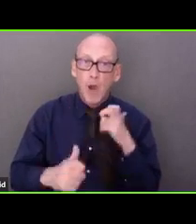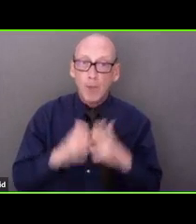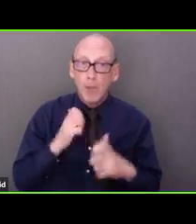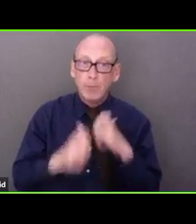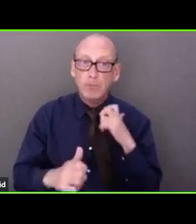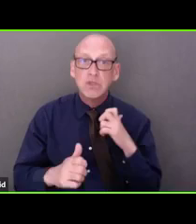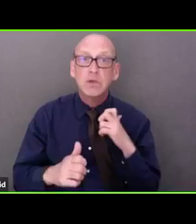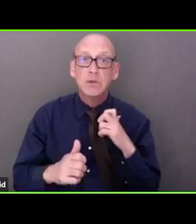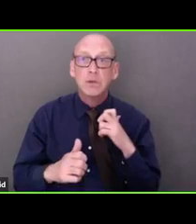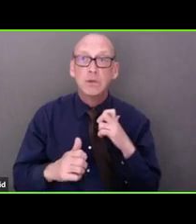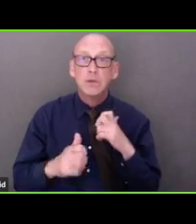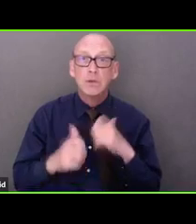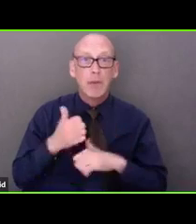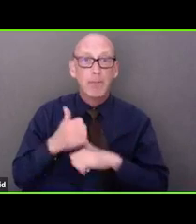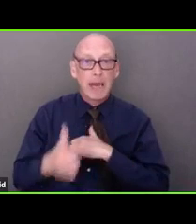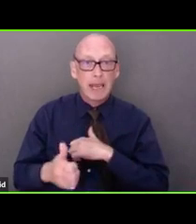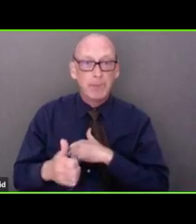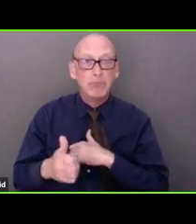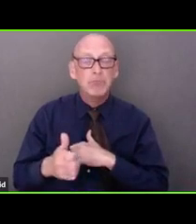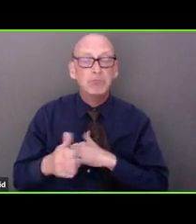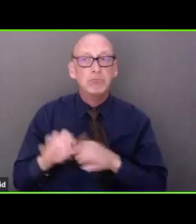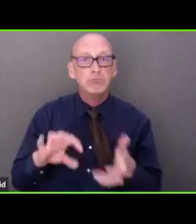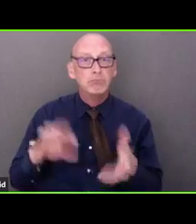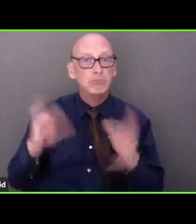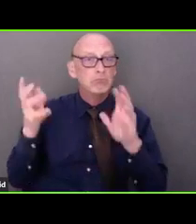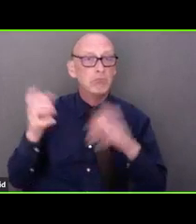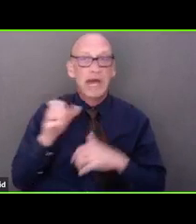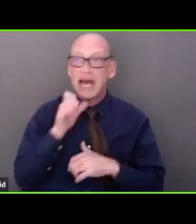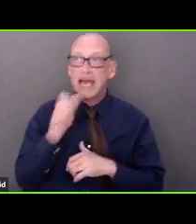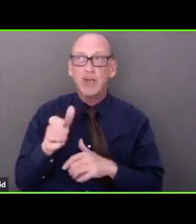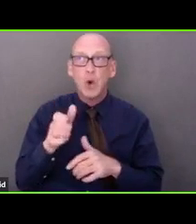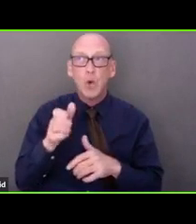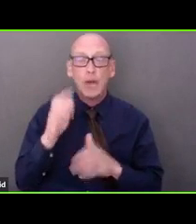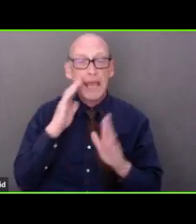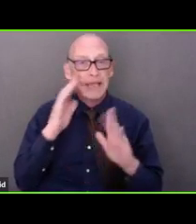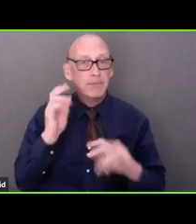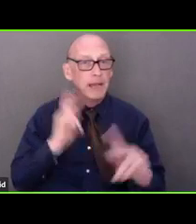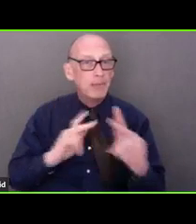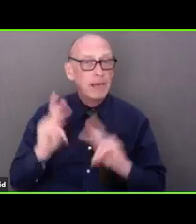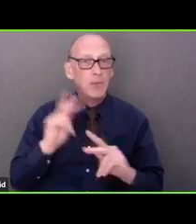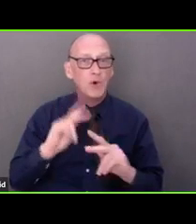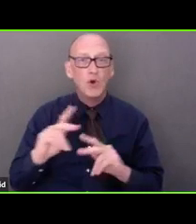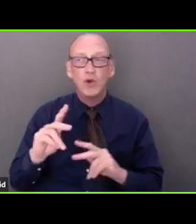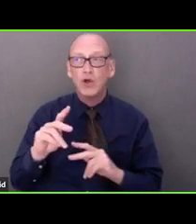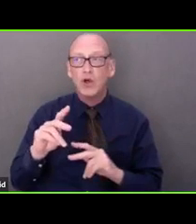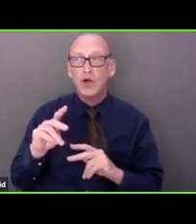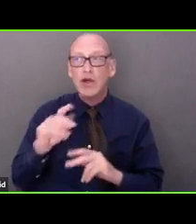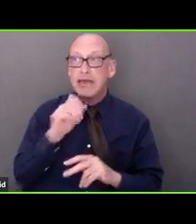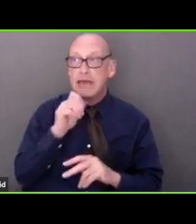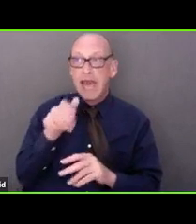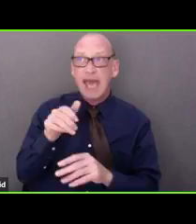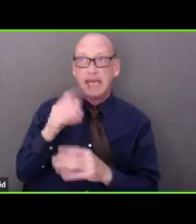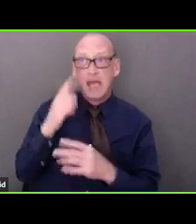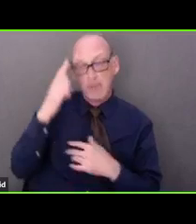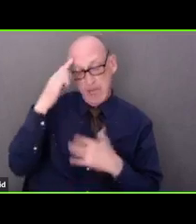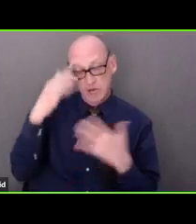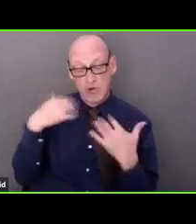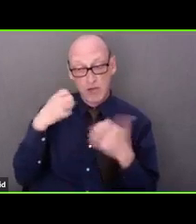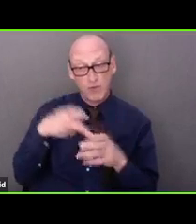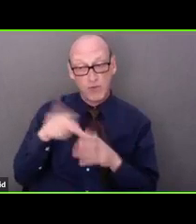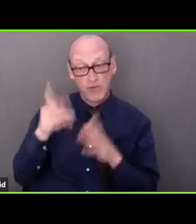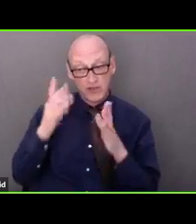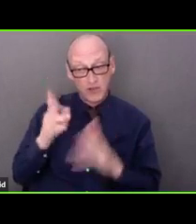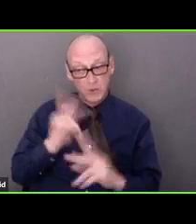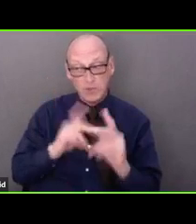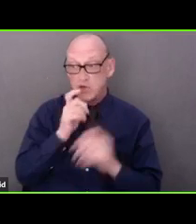where it's a brain disorder, right? And a lot, I don't expect the lay people would understand this necessarily, but they will come in,